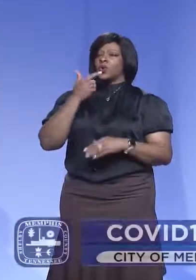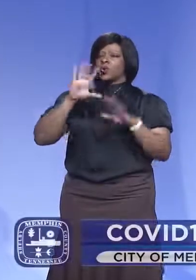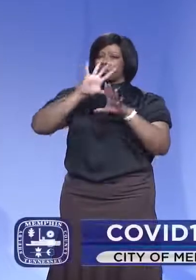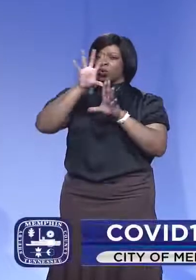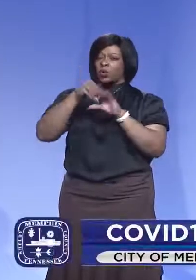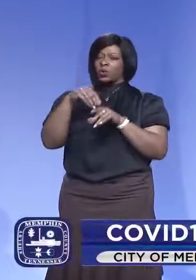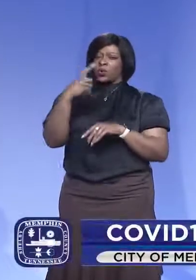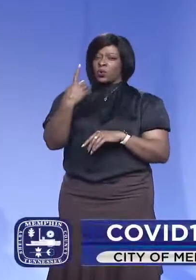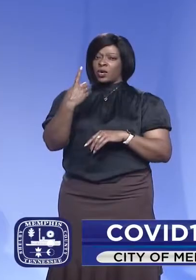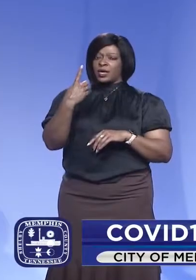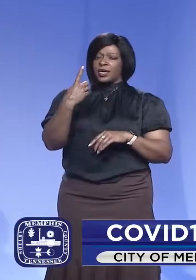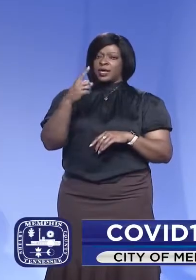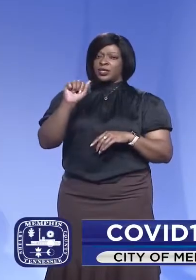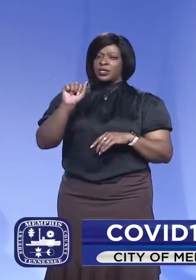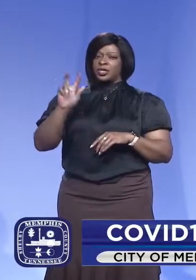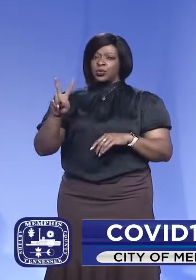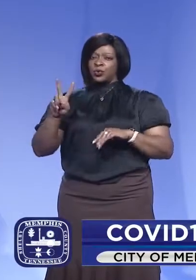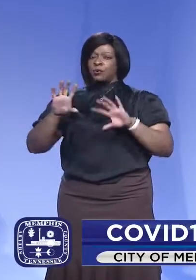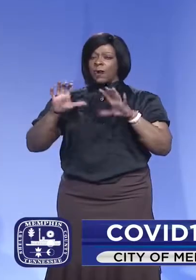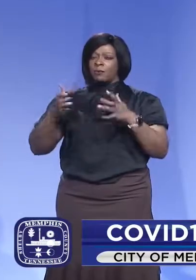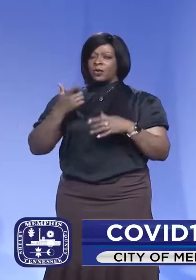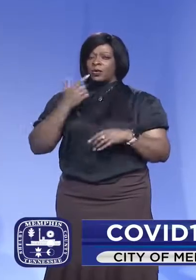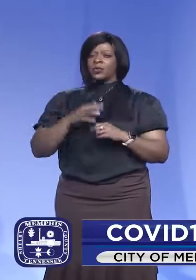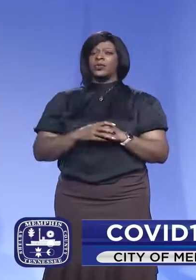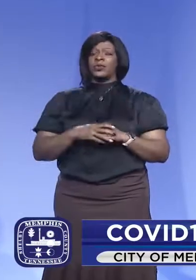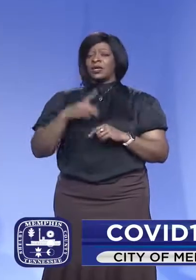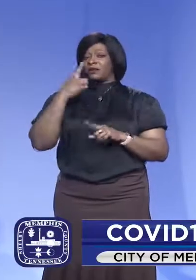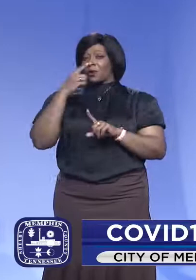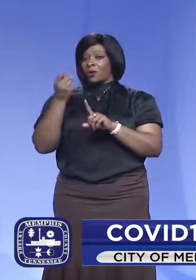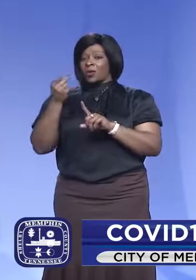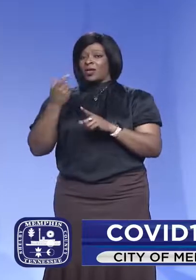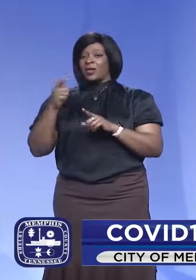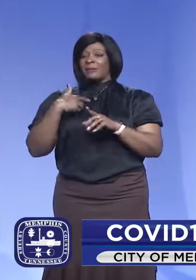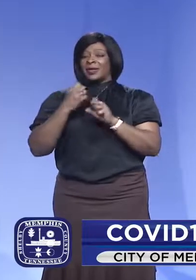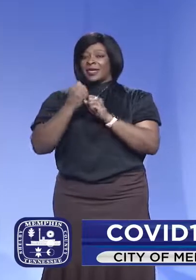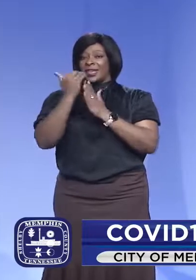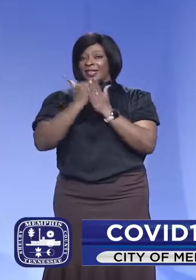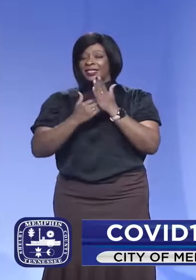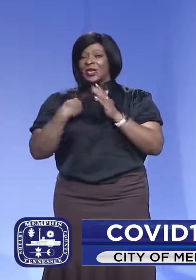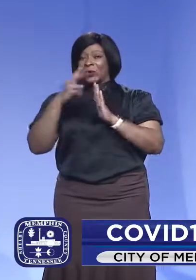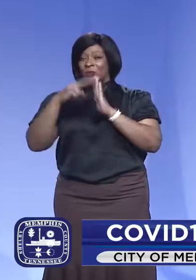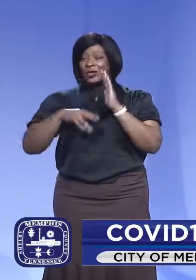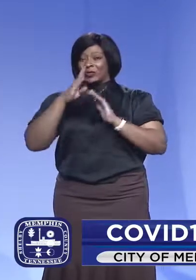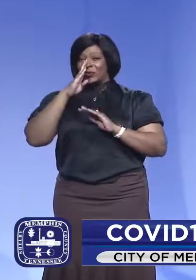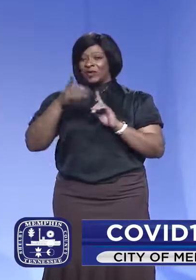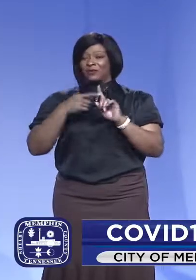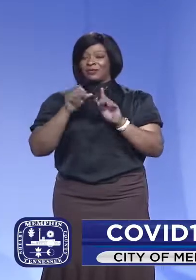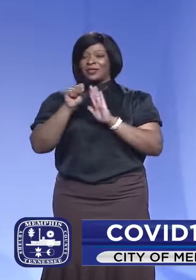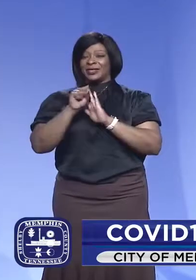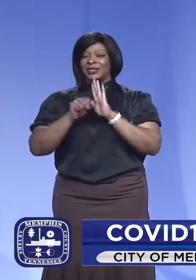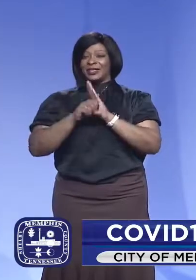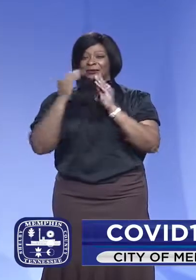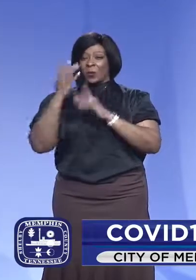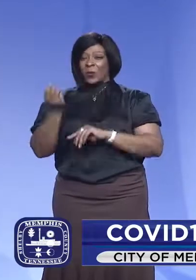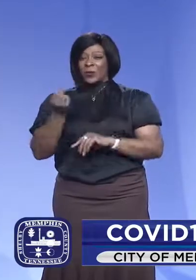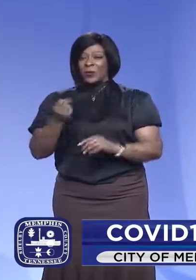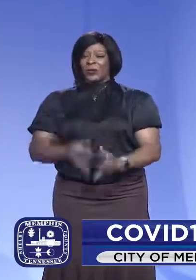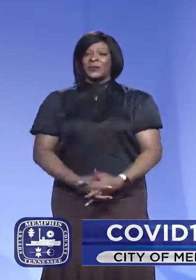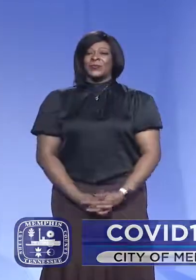in the 1A2 population? Okay. If you'll hold on, I'm actually going to get the list so I can read it directly from the state's information.